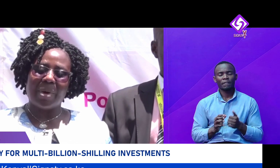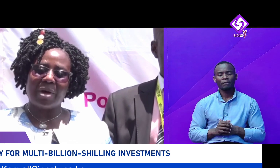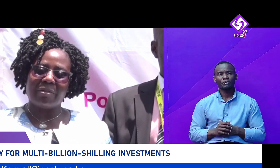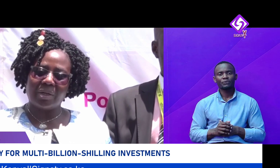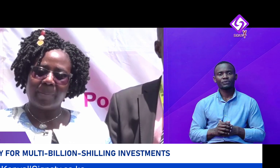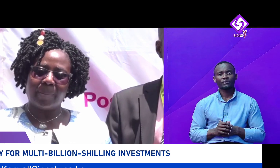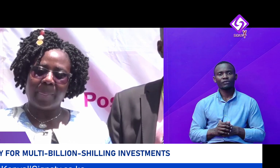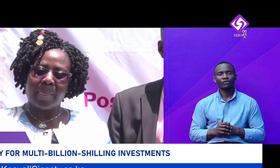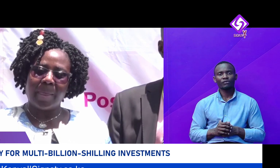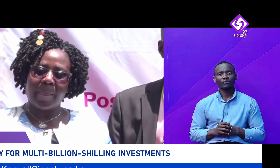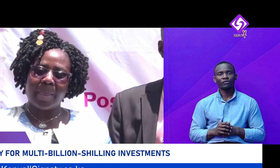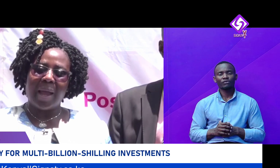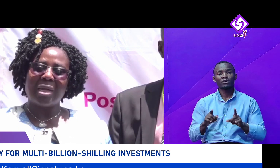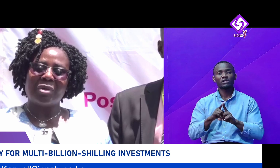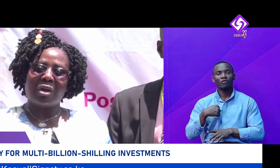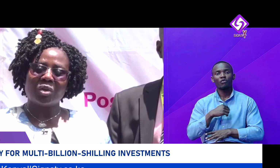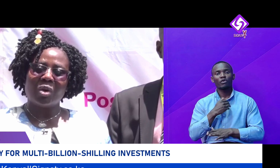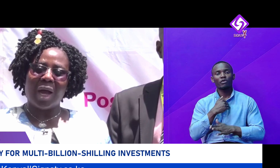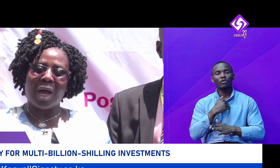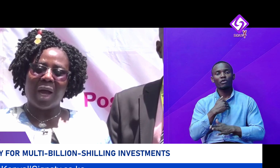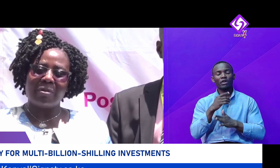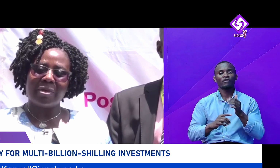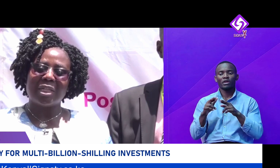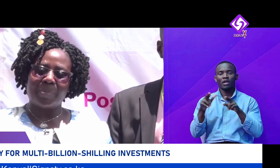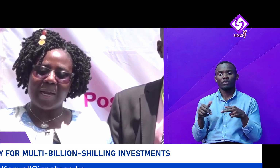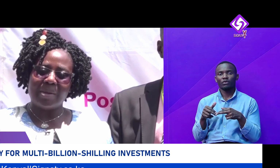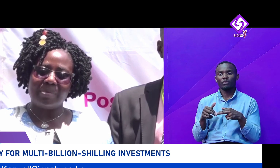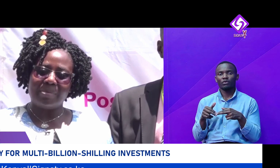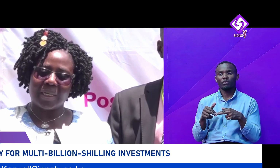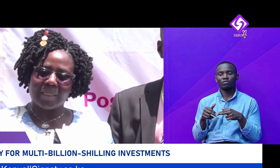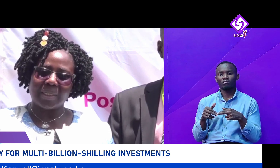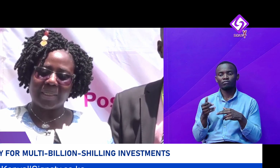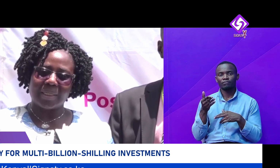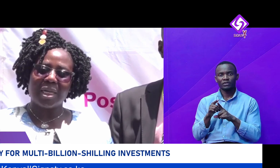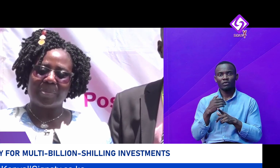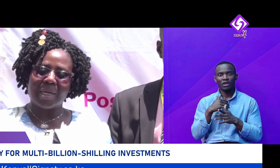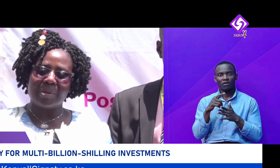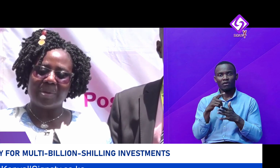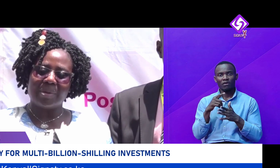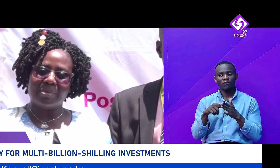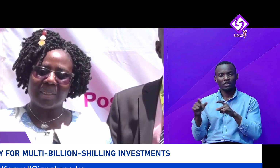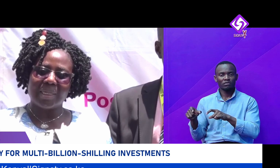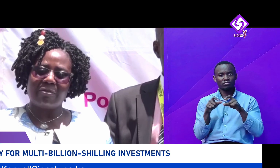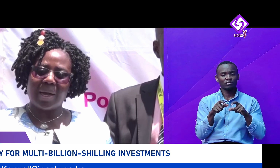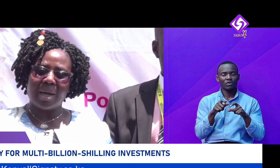Siaya Pavilion, and we are going to have even the Shipyard Limited, Kenya Shipyard Limited, handing